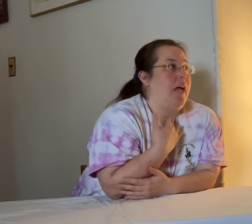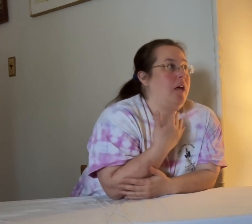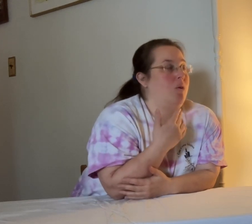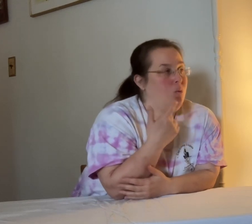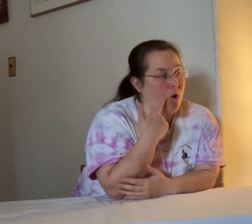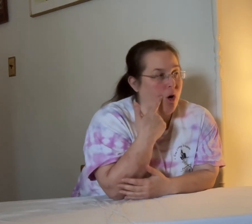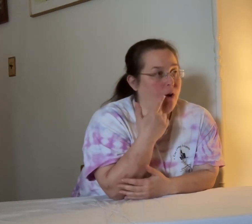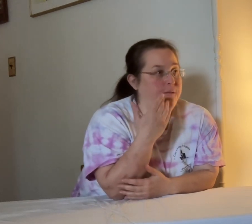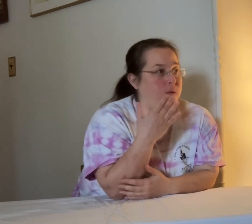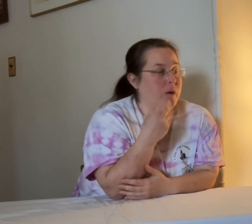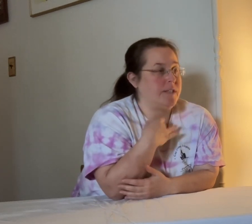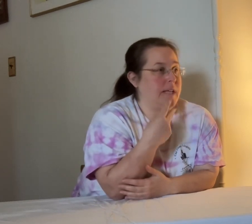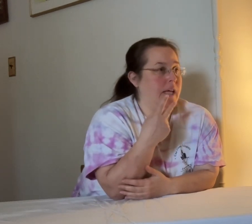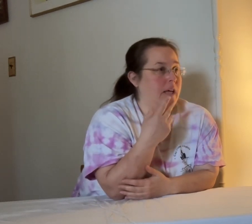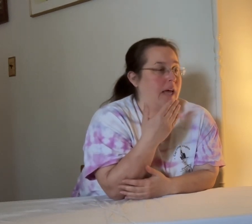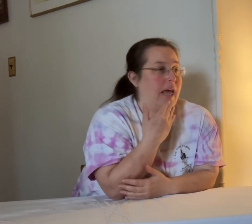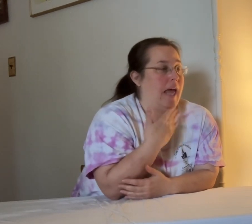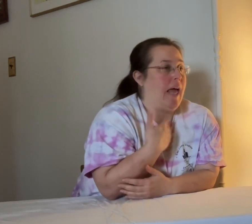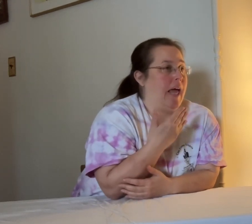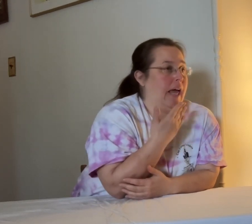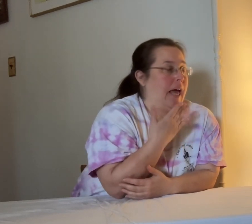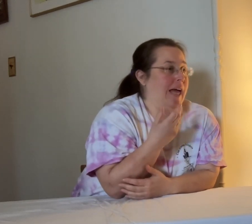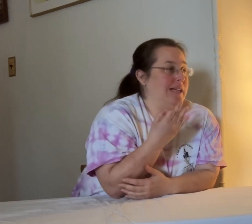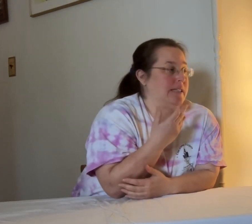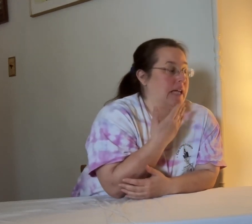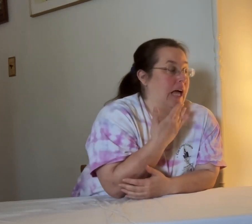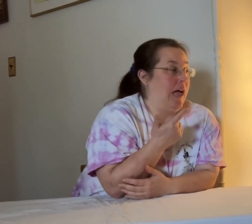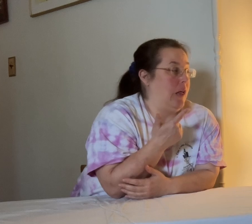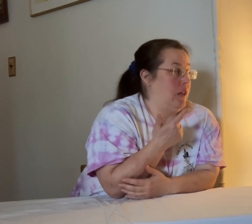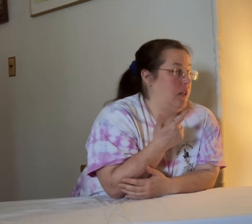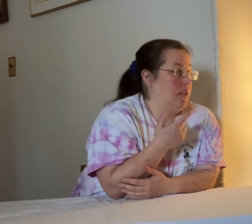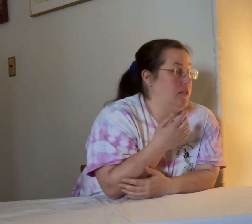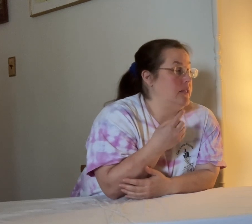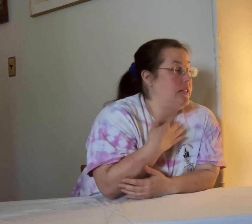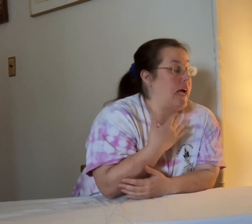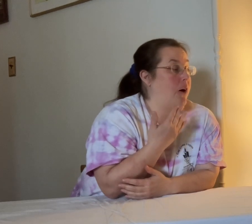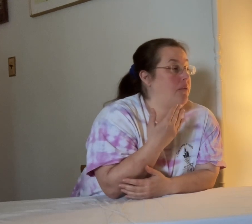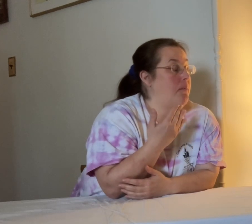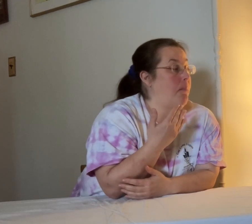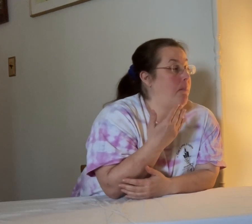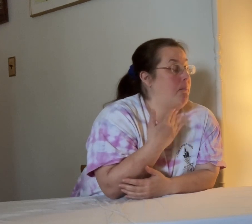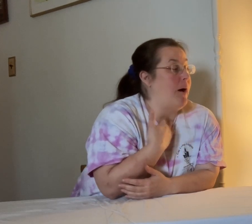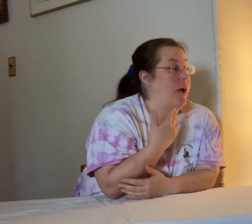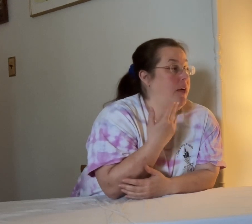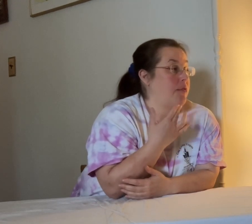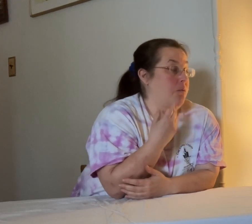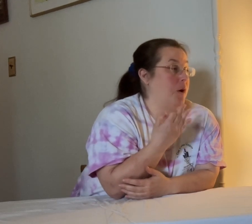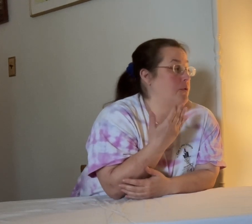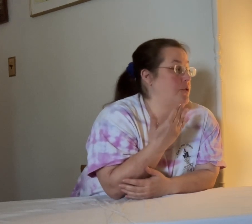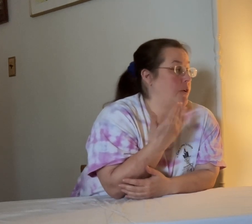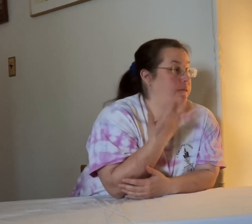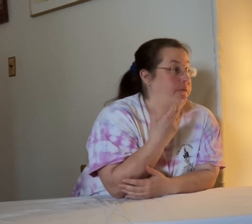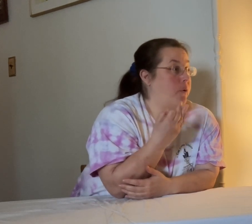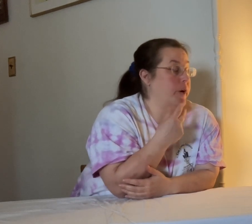they were forcing ASL down my throat for